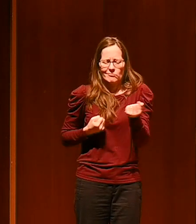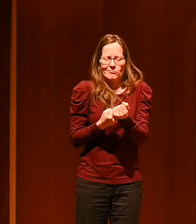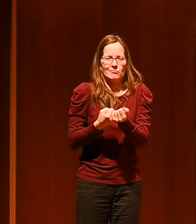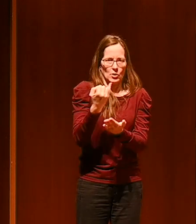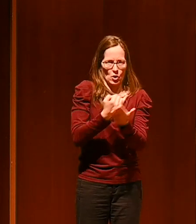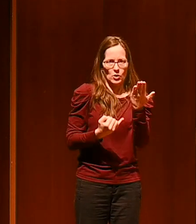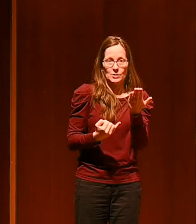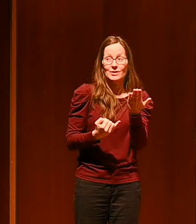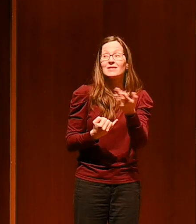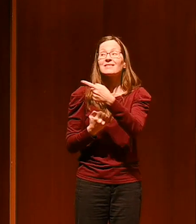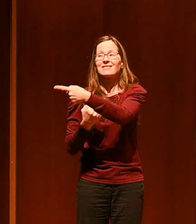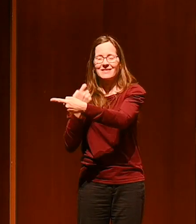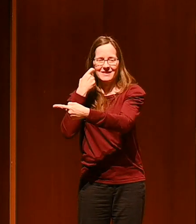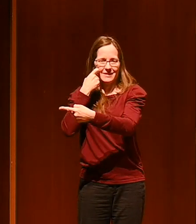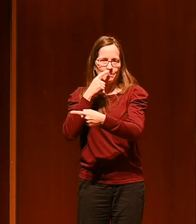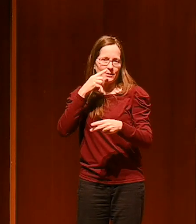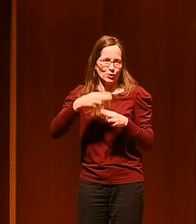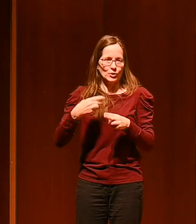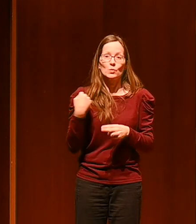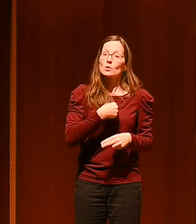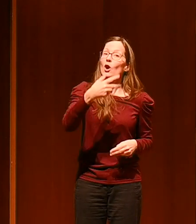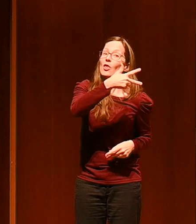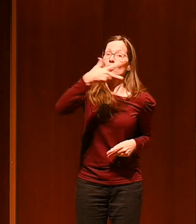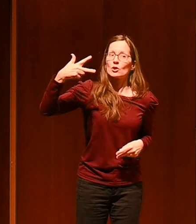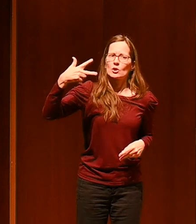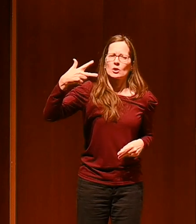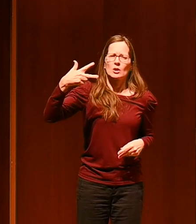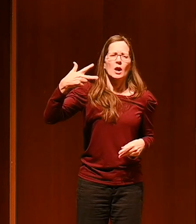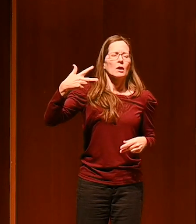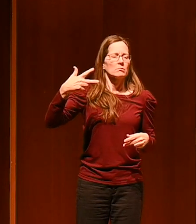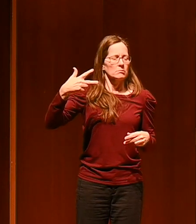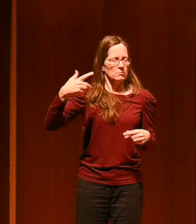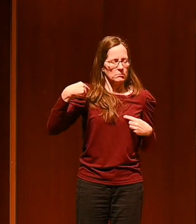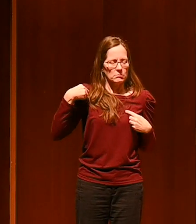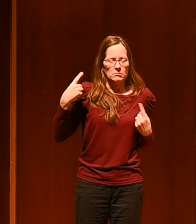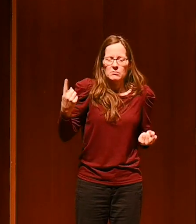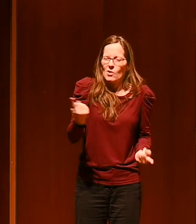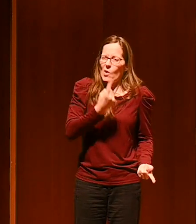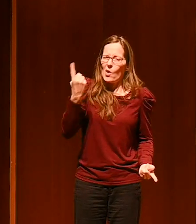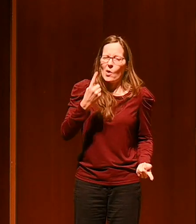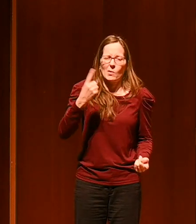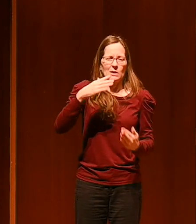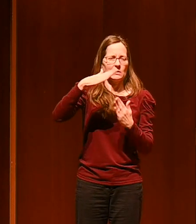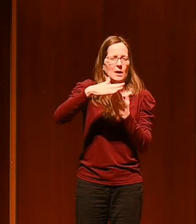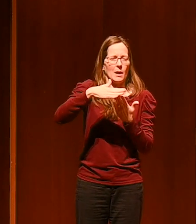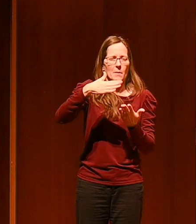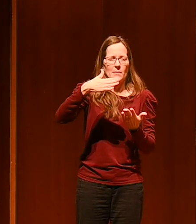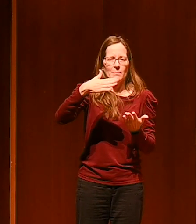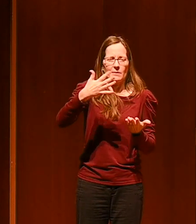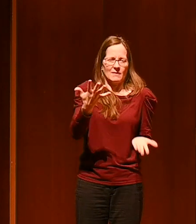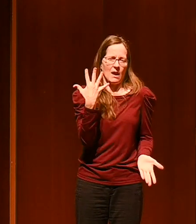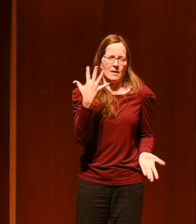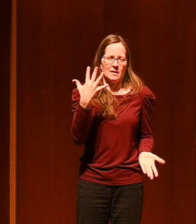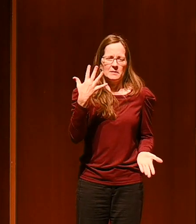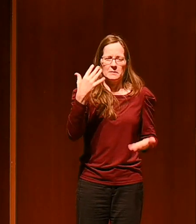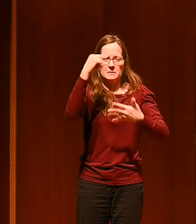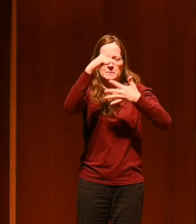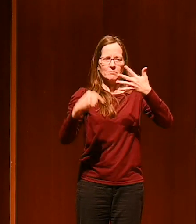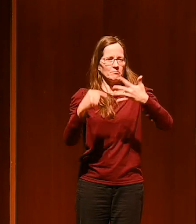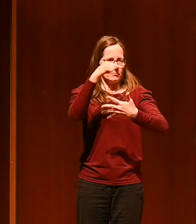are 3rd in the nation. We're consistently within the top 5 of per capita investment in the arts. That is